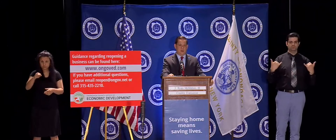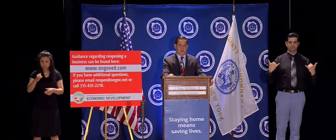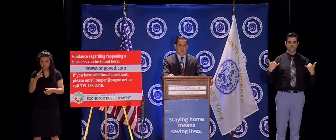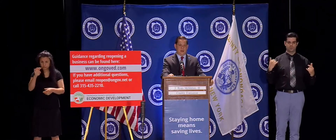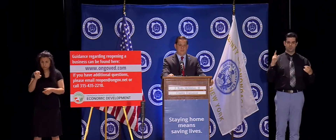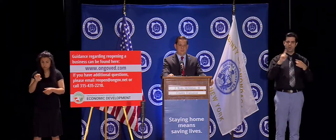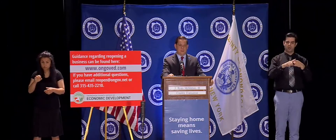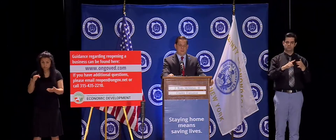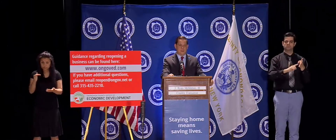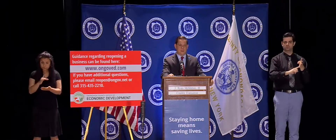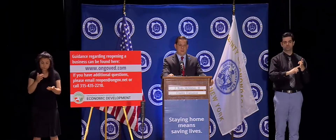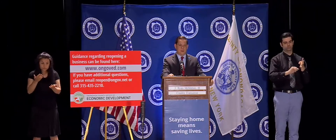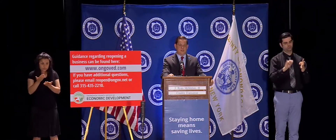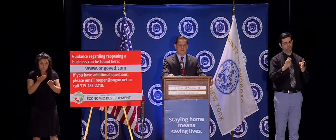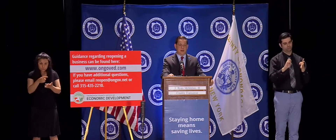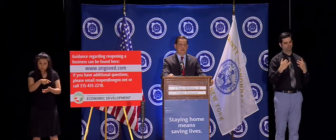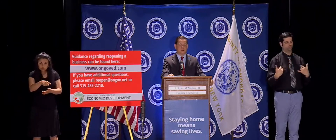nobody